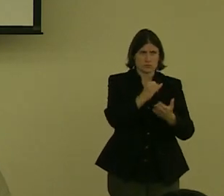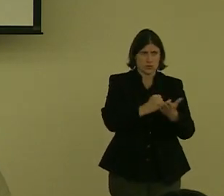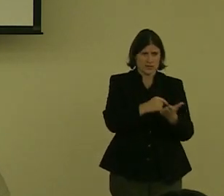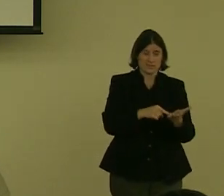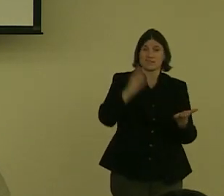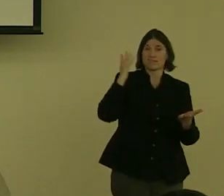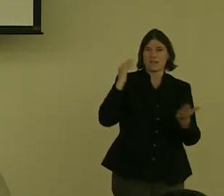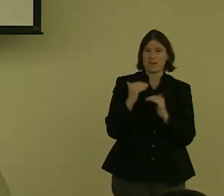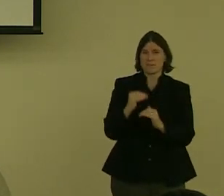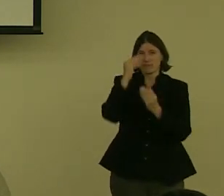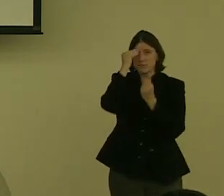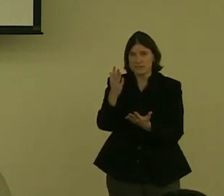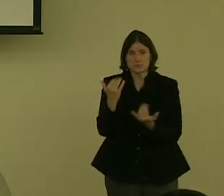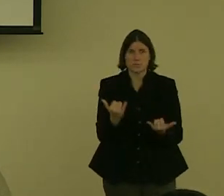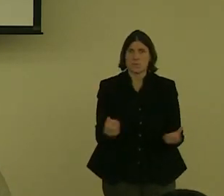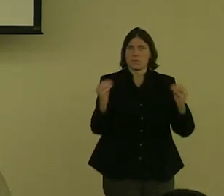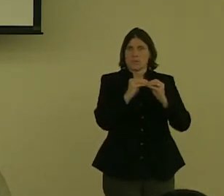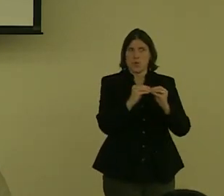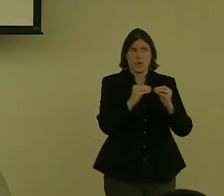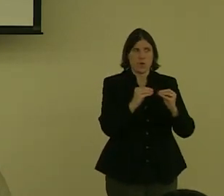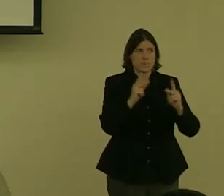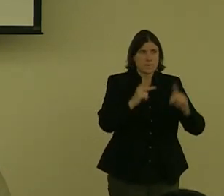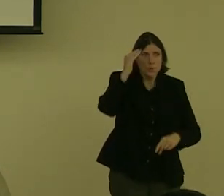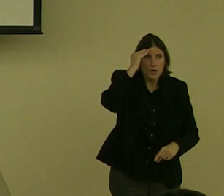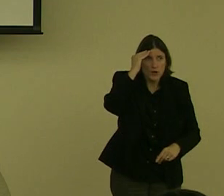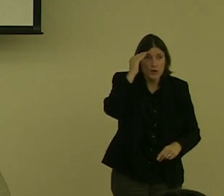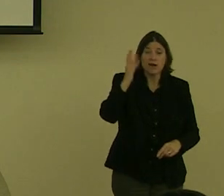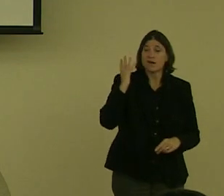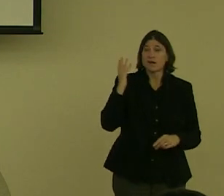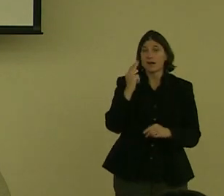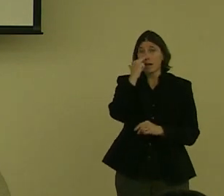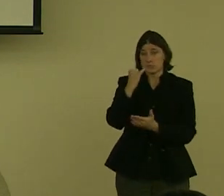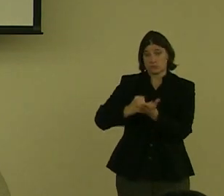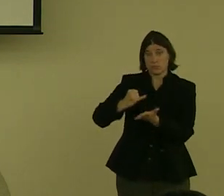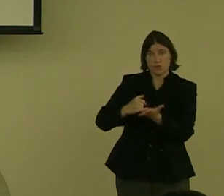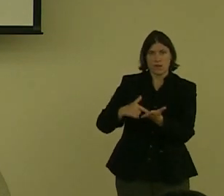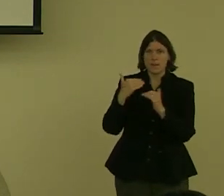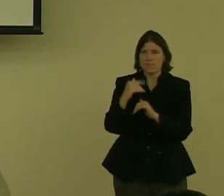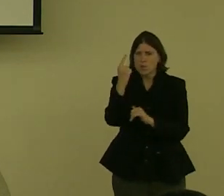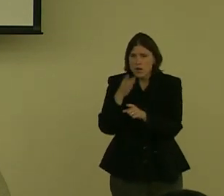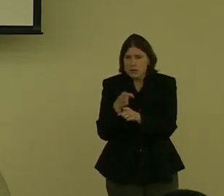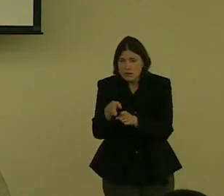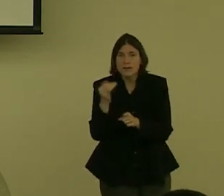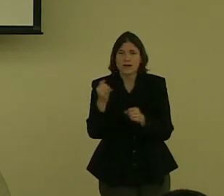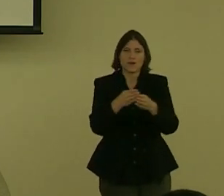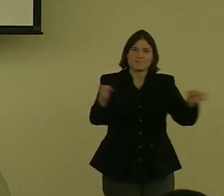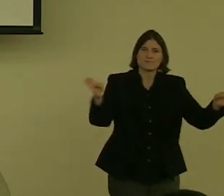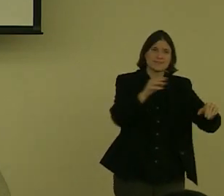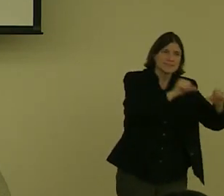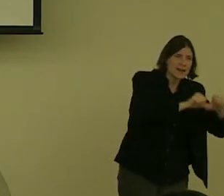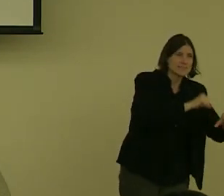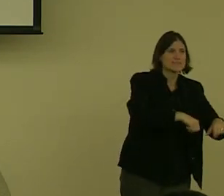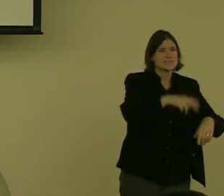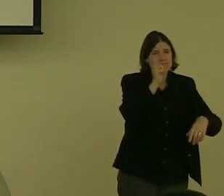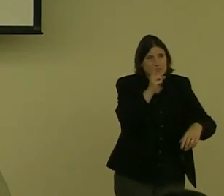that the focus only has to be there. This is something that Bart Beattie and Benjamin Wu's latest book touched upon.